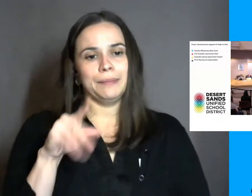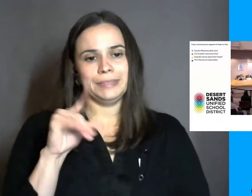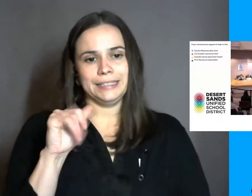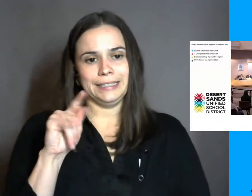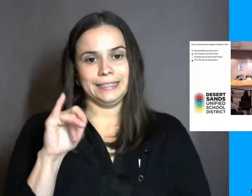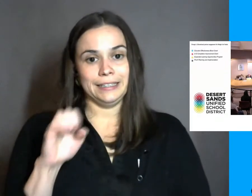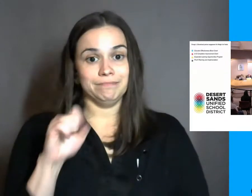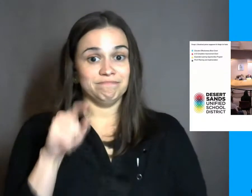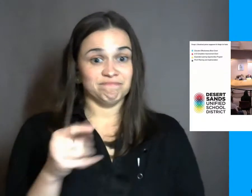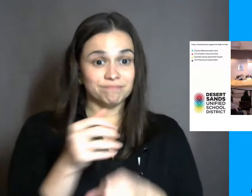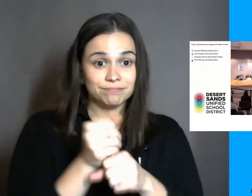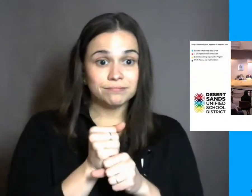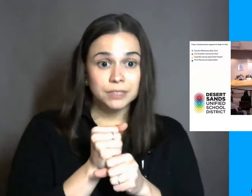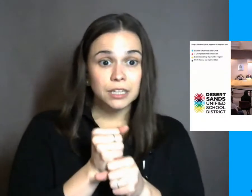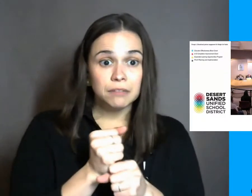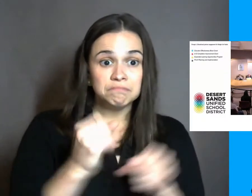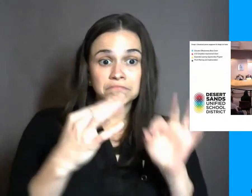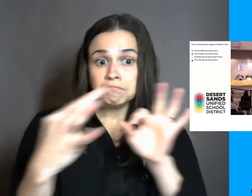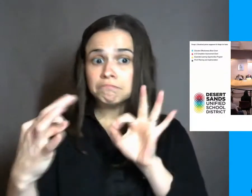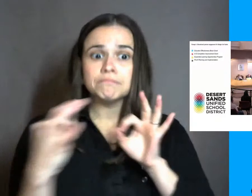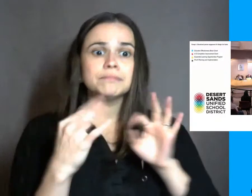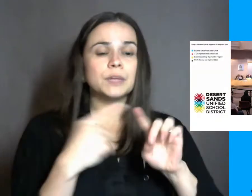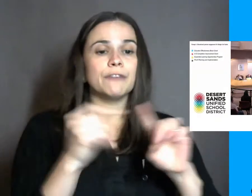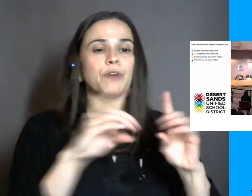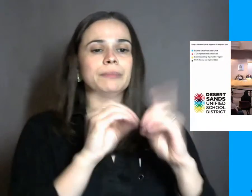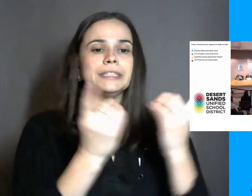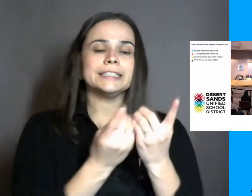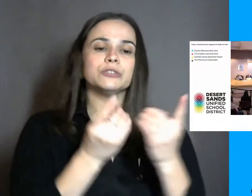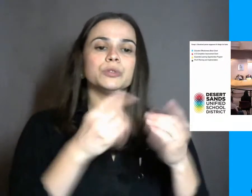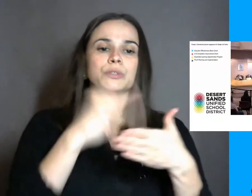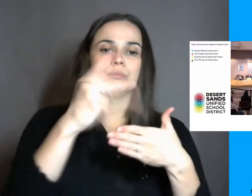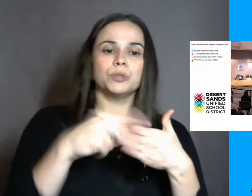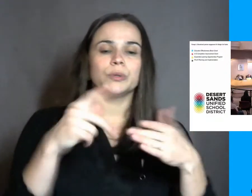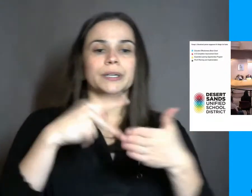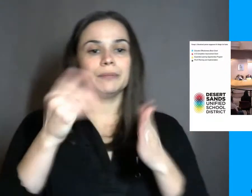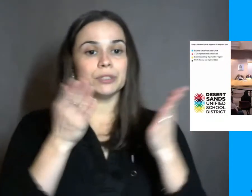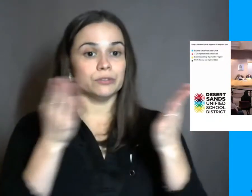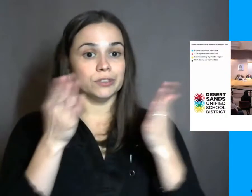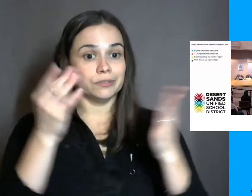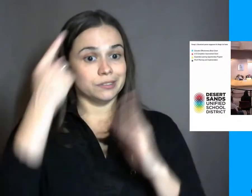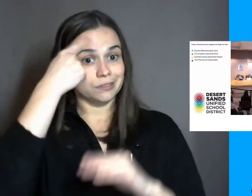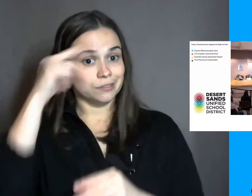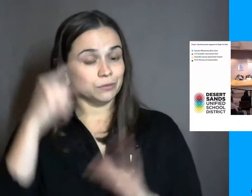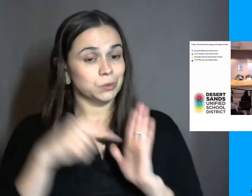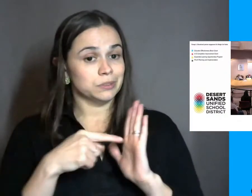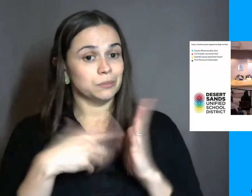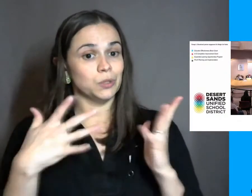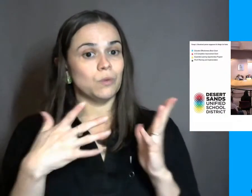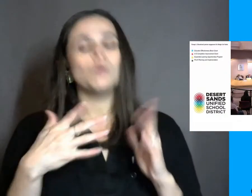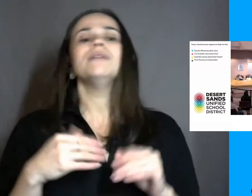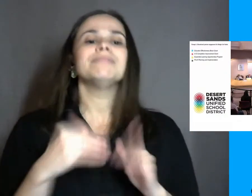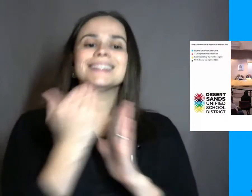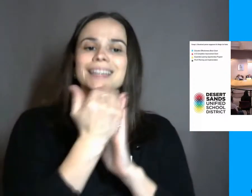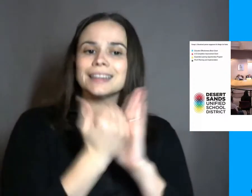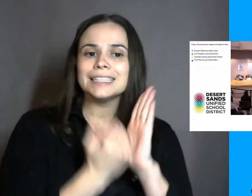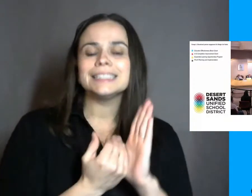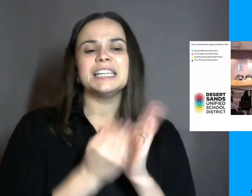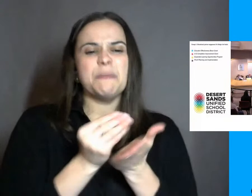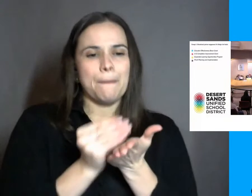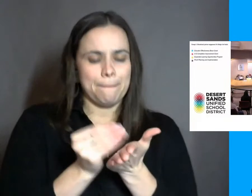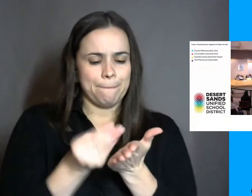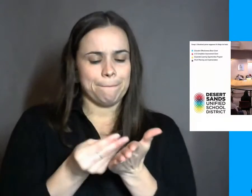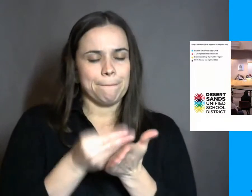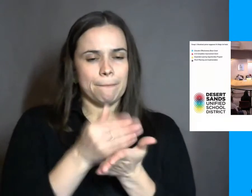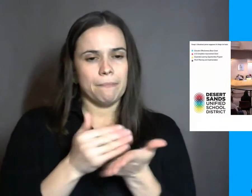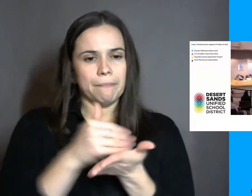receives input on a variety of district programs and services, including the listed budgeted ACT funds. Not only are